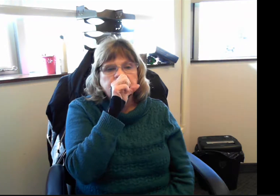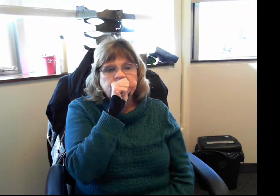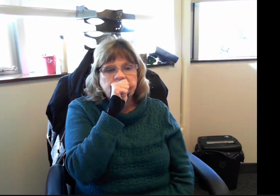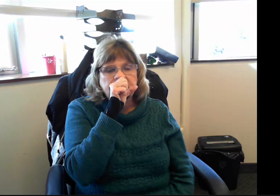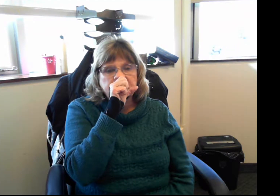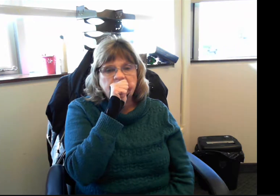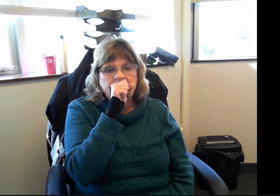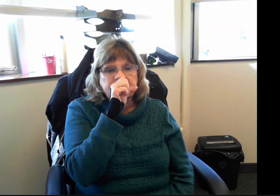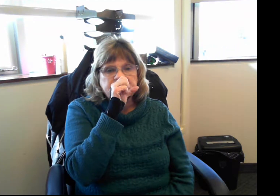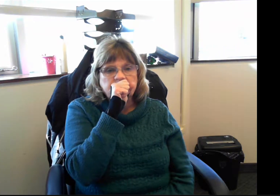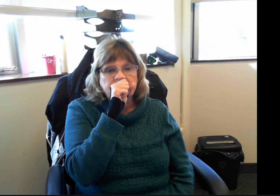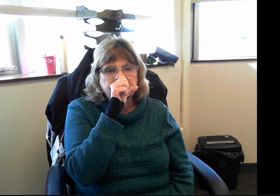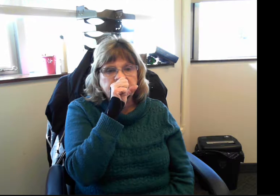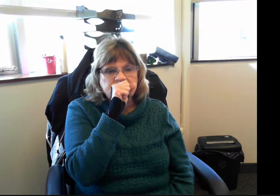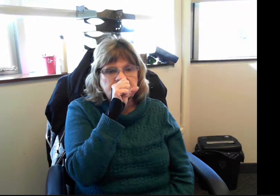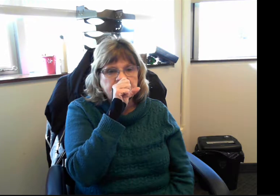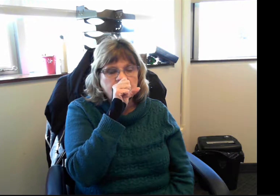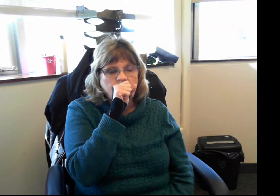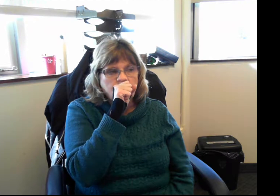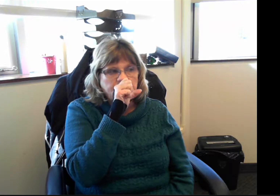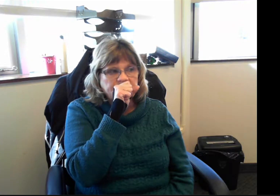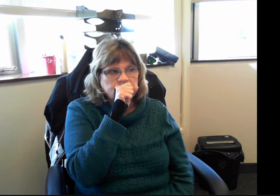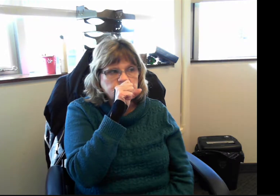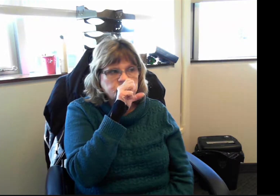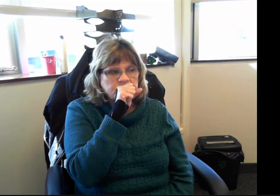orange. I think I forgot this one the first time. Orange,